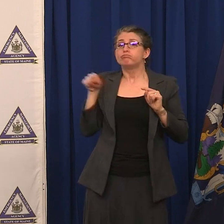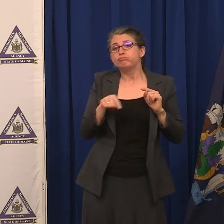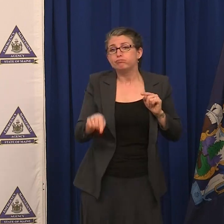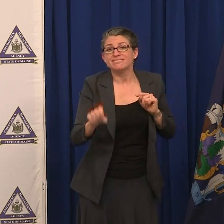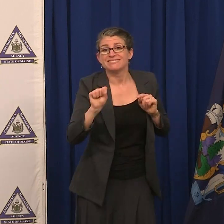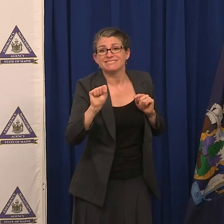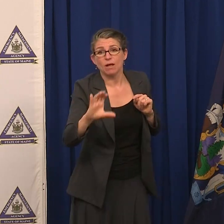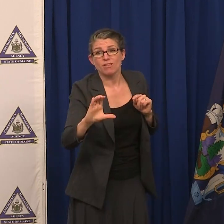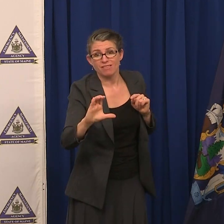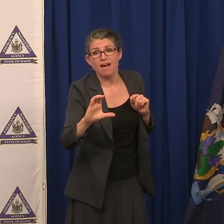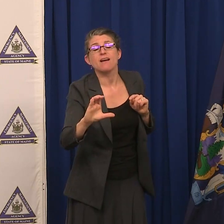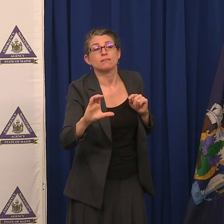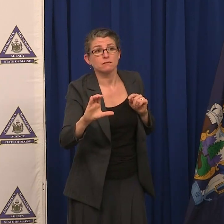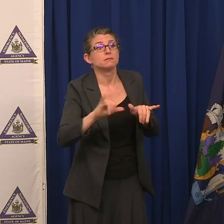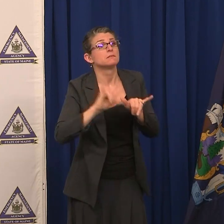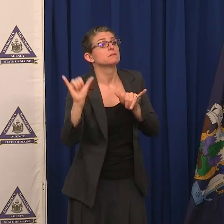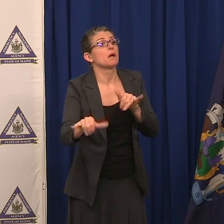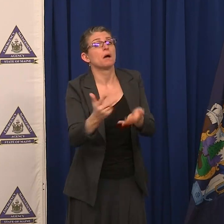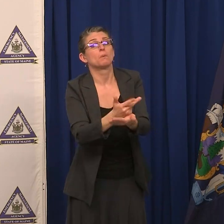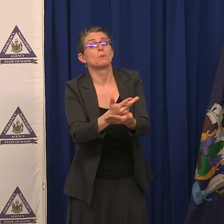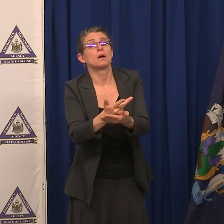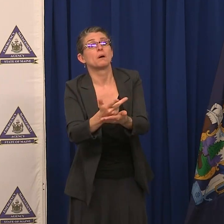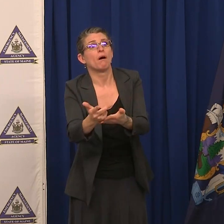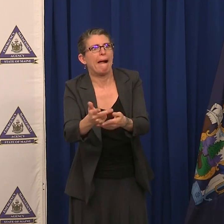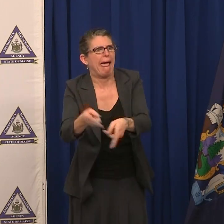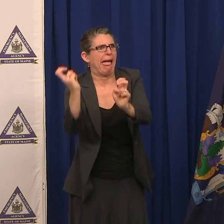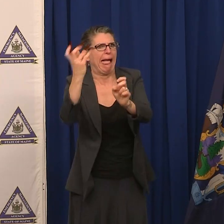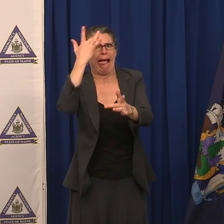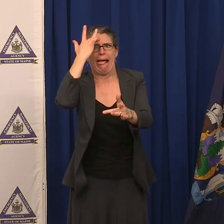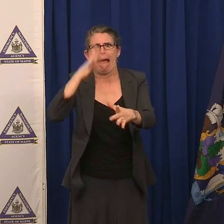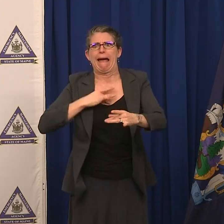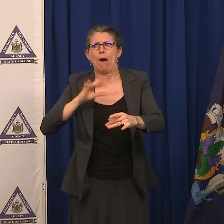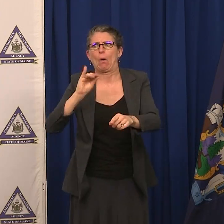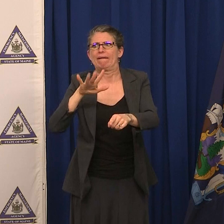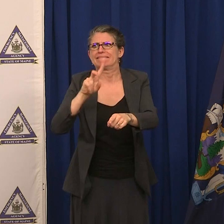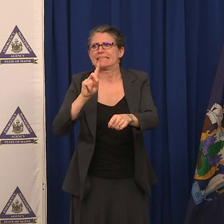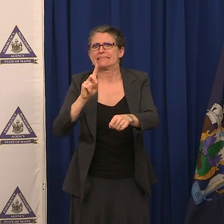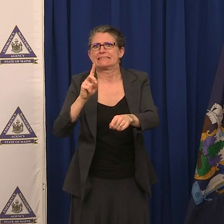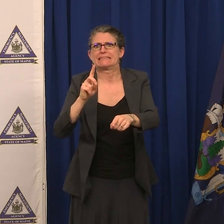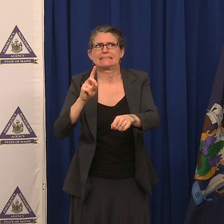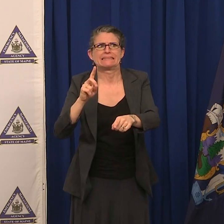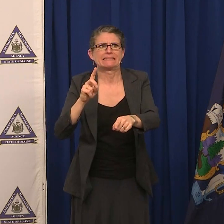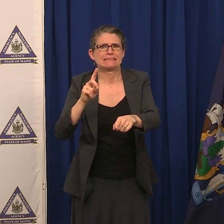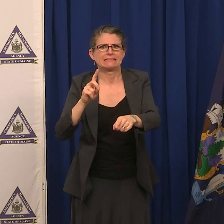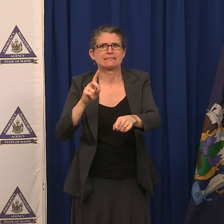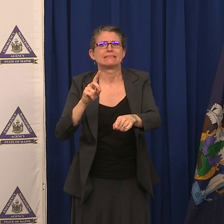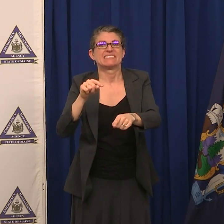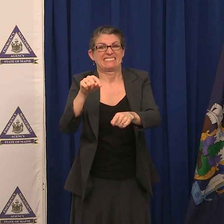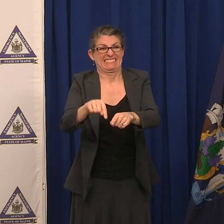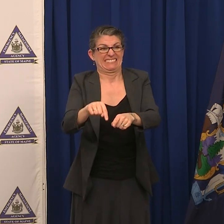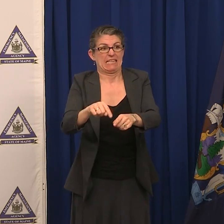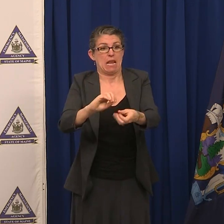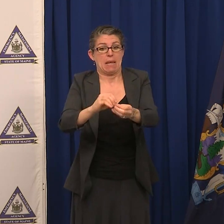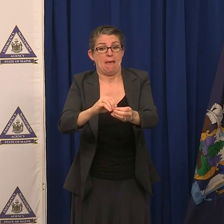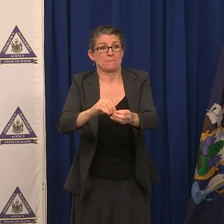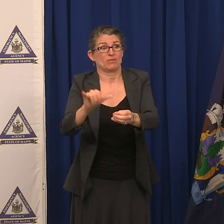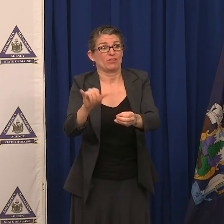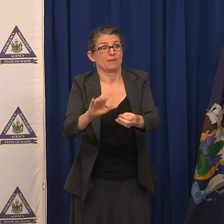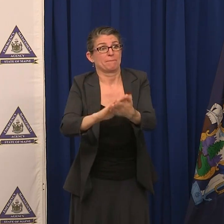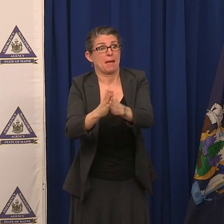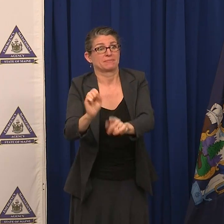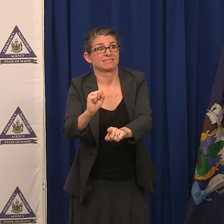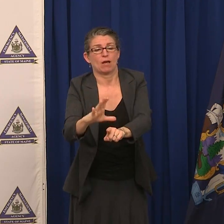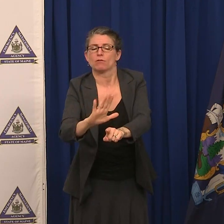that case would be counted in Maine. Similarly, an individual who is visiting from another state and happens to